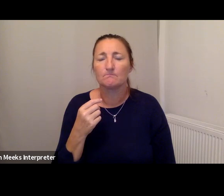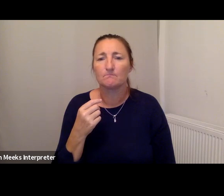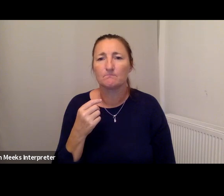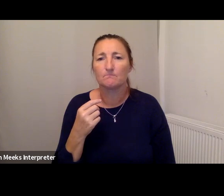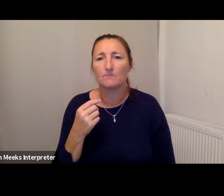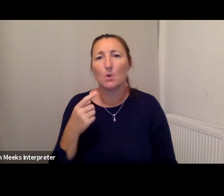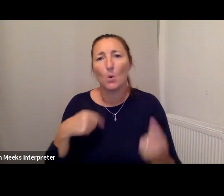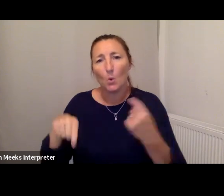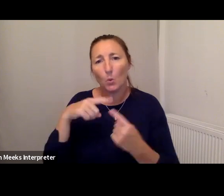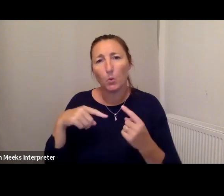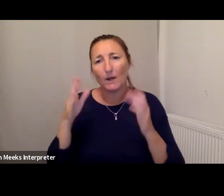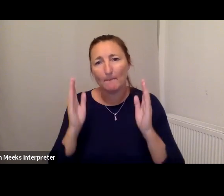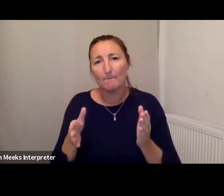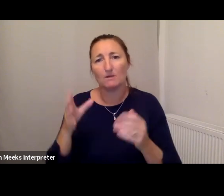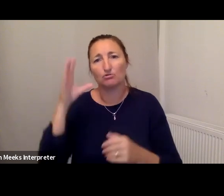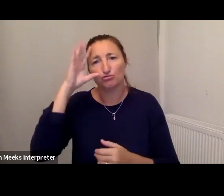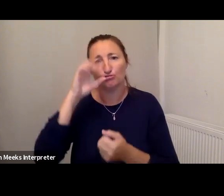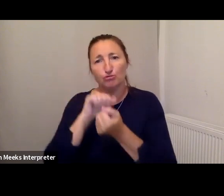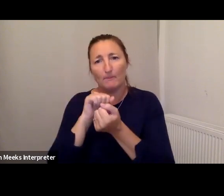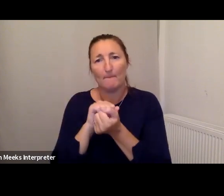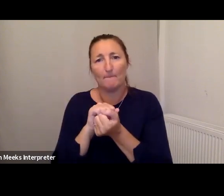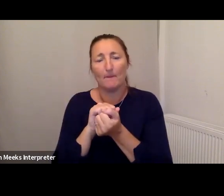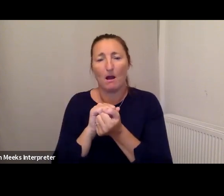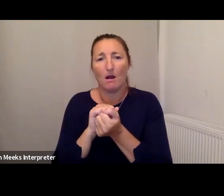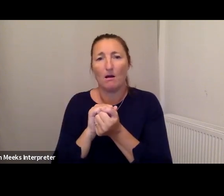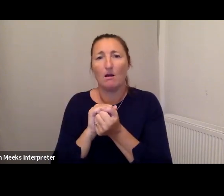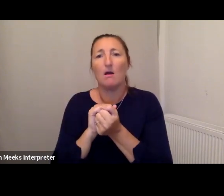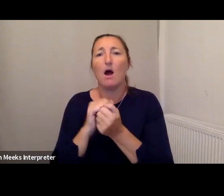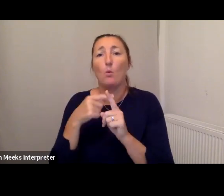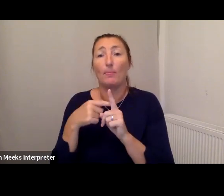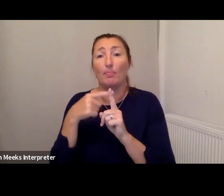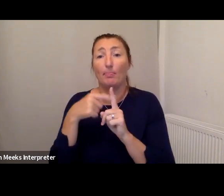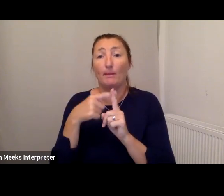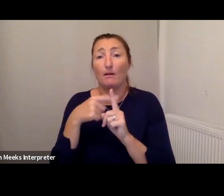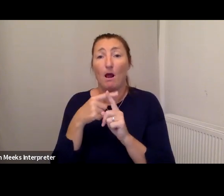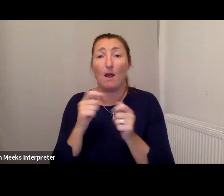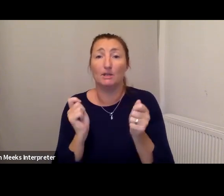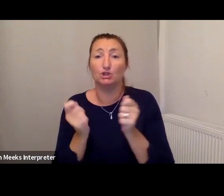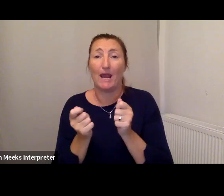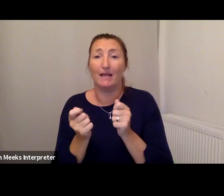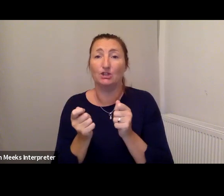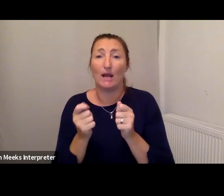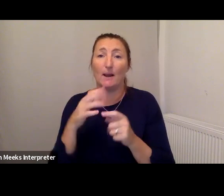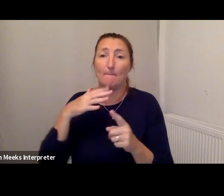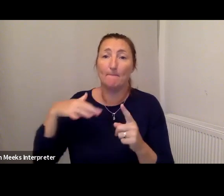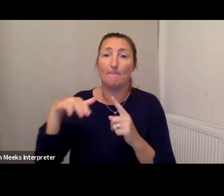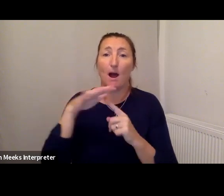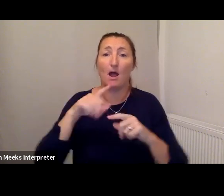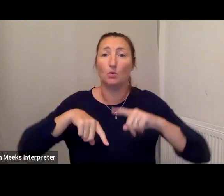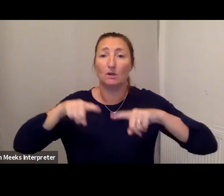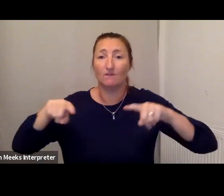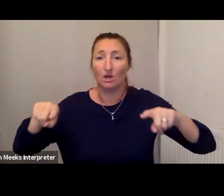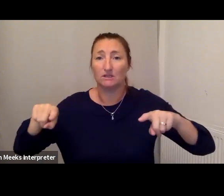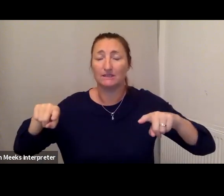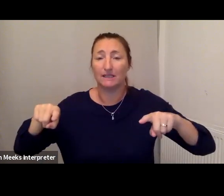we have to remember, that for example, in climate change and biodiversity, the use of certain items